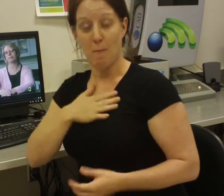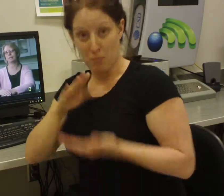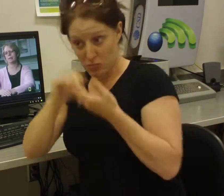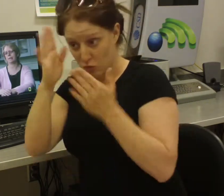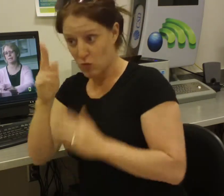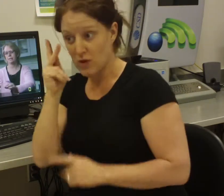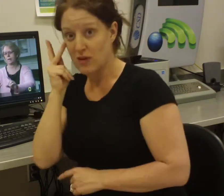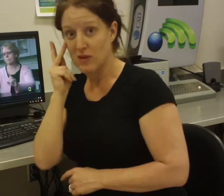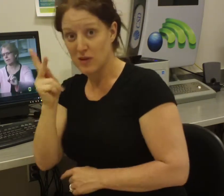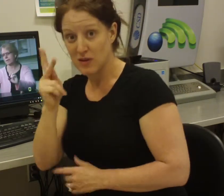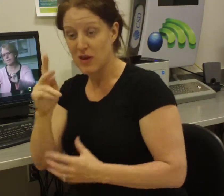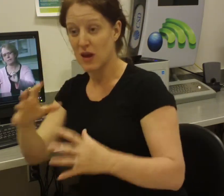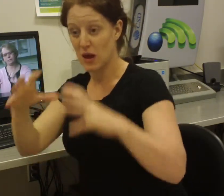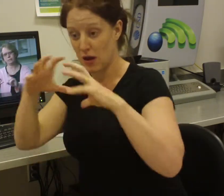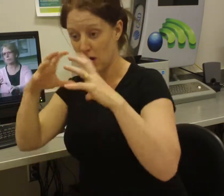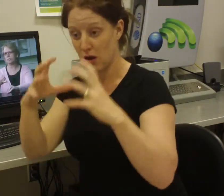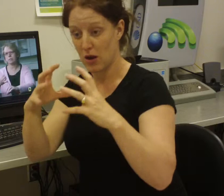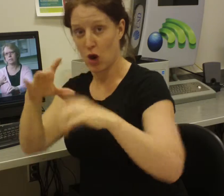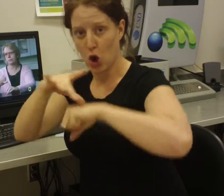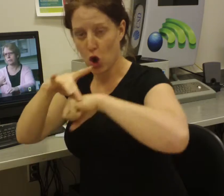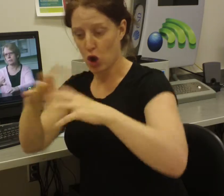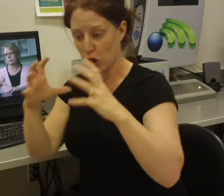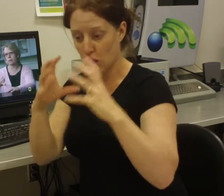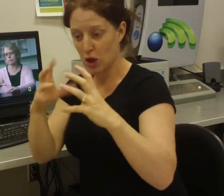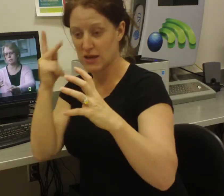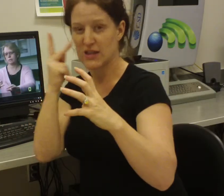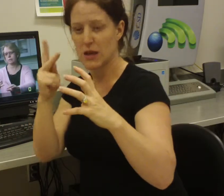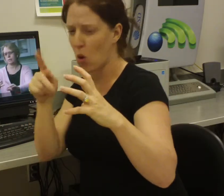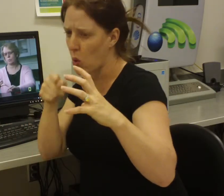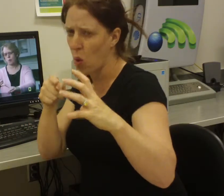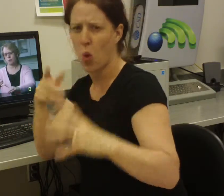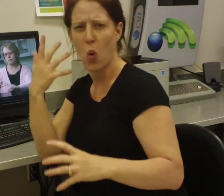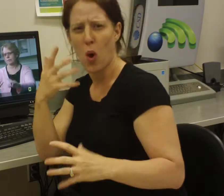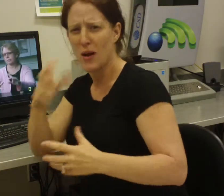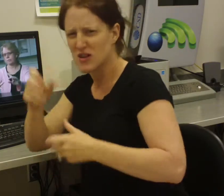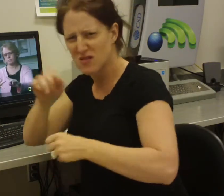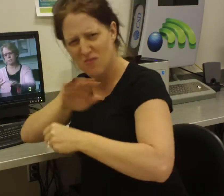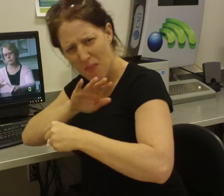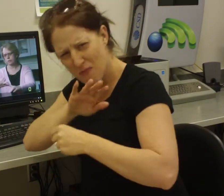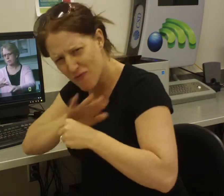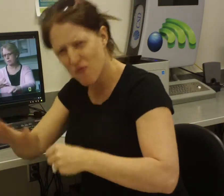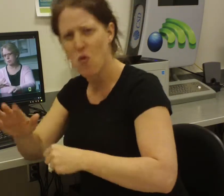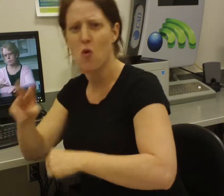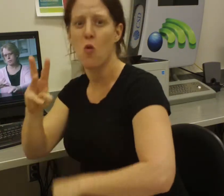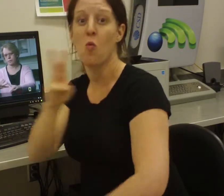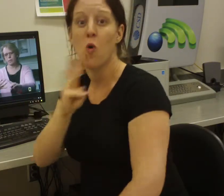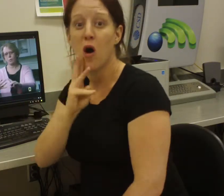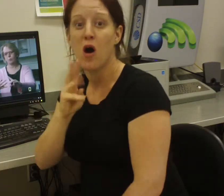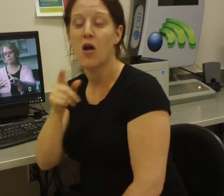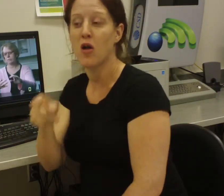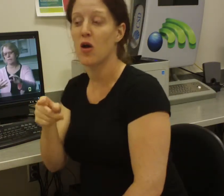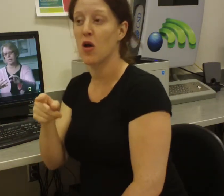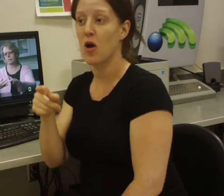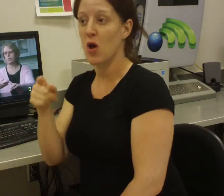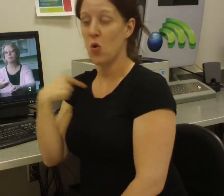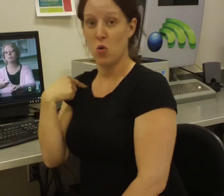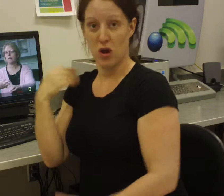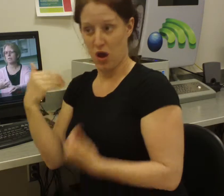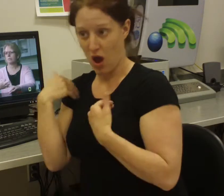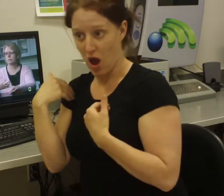back, my classes finished their unit on water, they finished their unit on weather, we've even had an overnight field